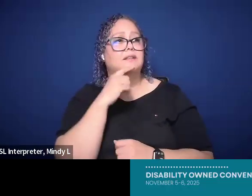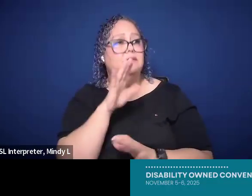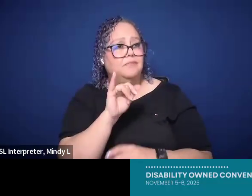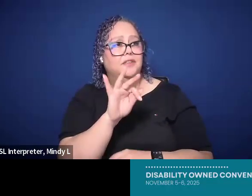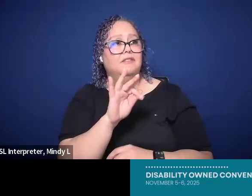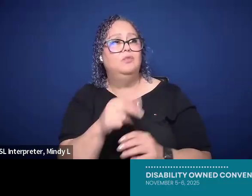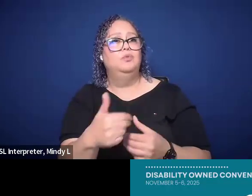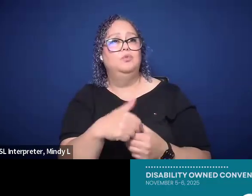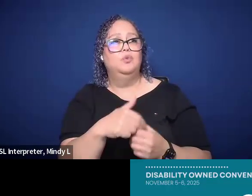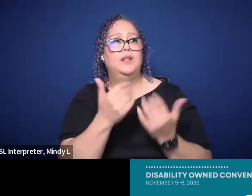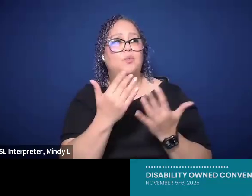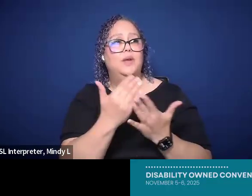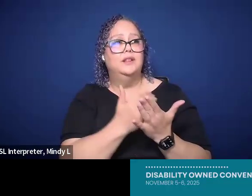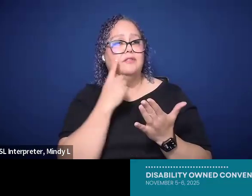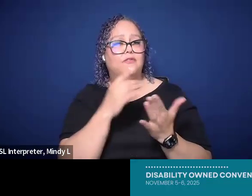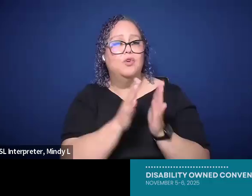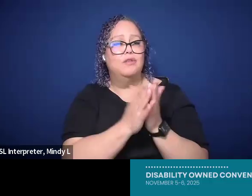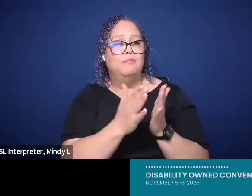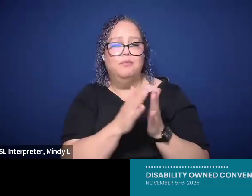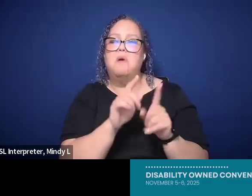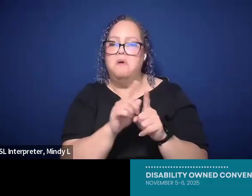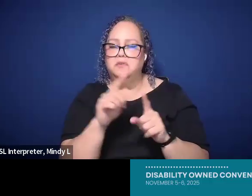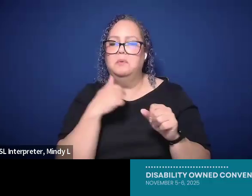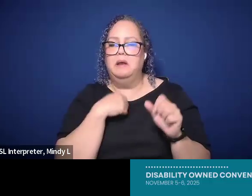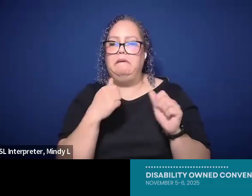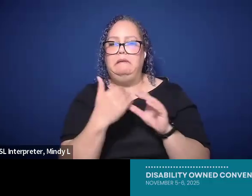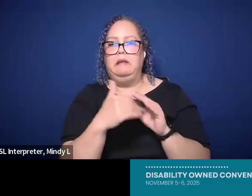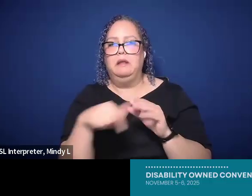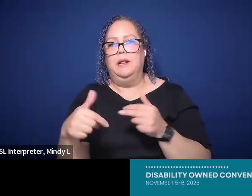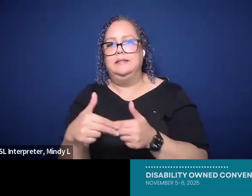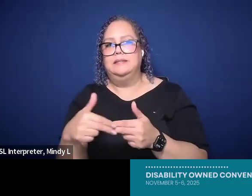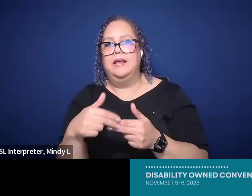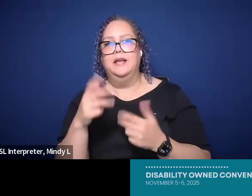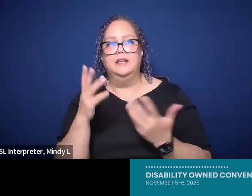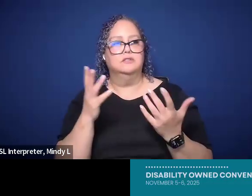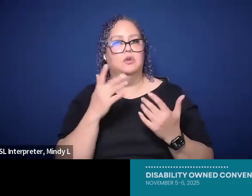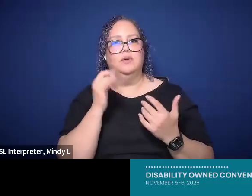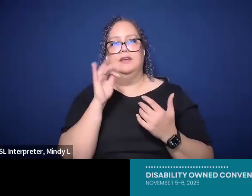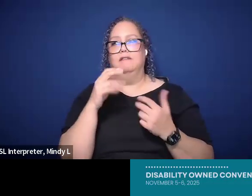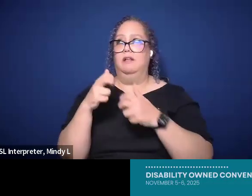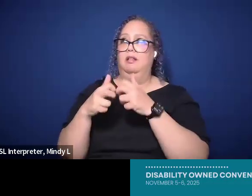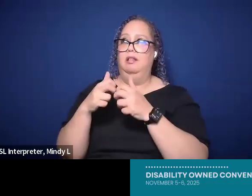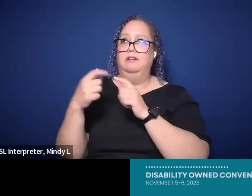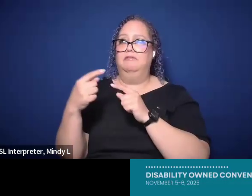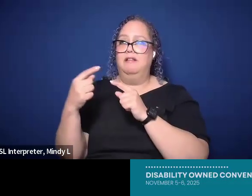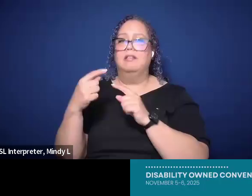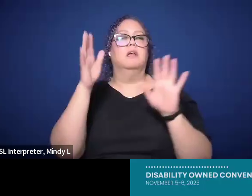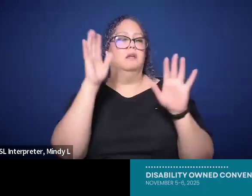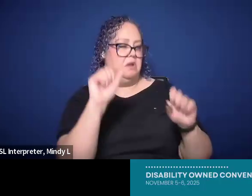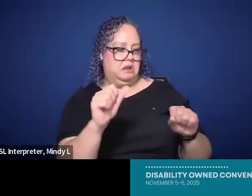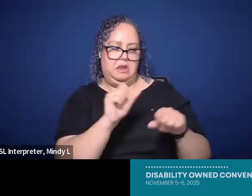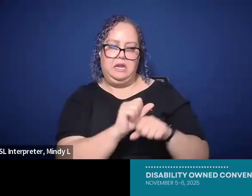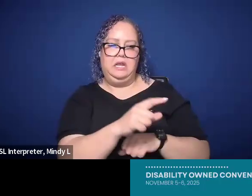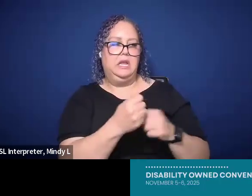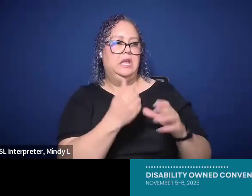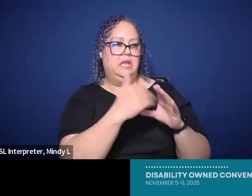waitlist for the book. So Perfect. that's another way you can get them if you're having trouble with the links. But they definitely